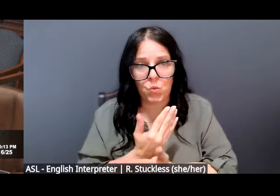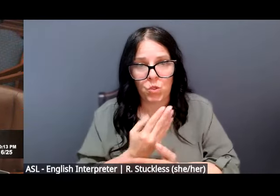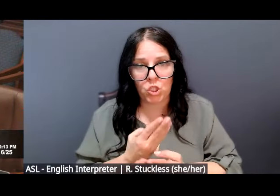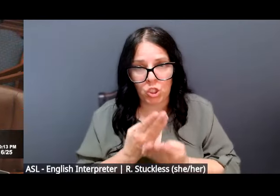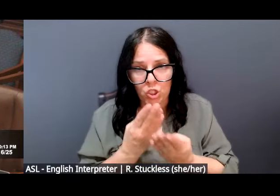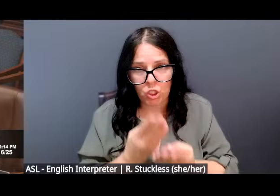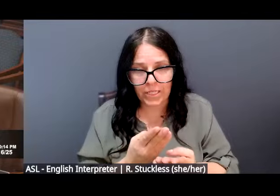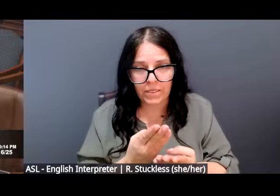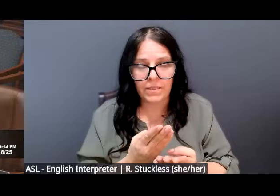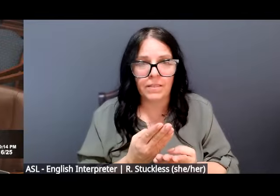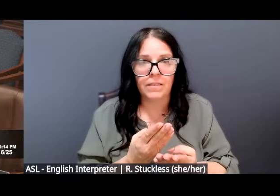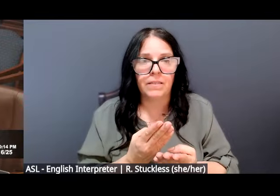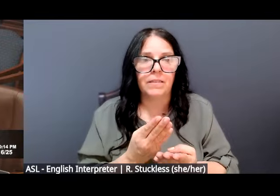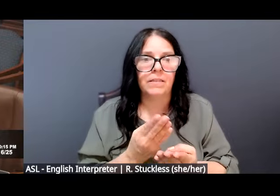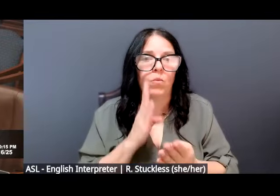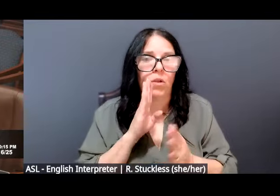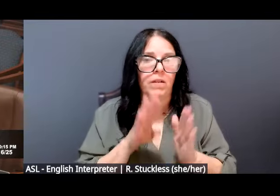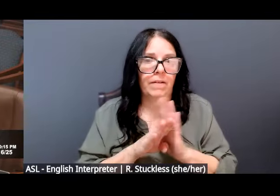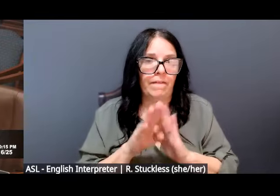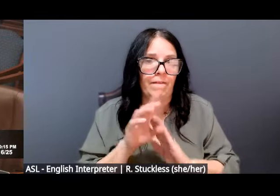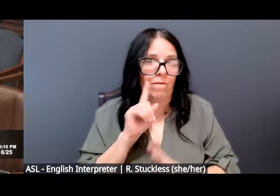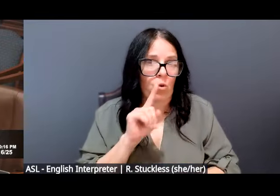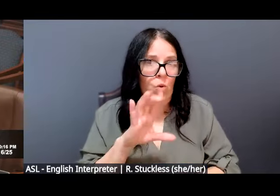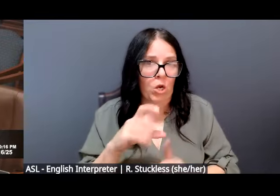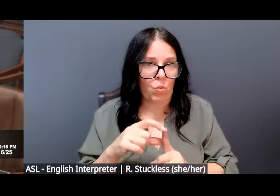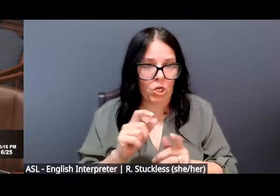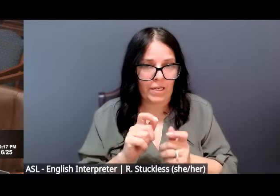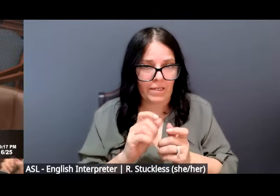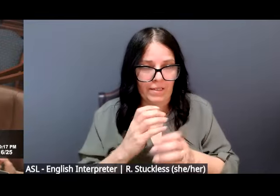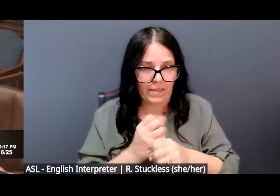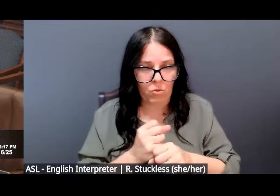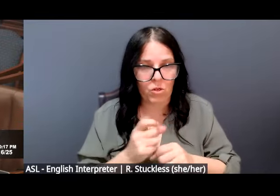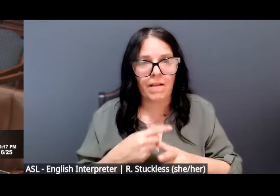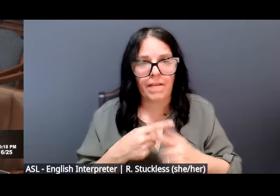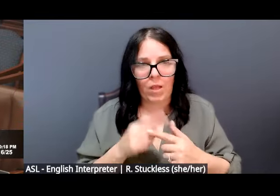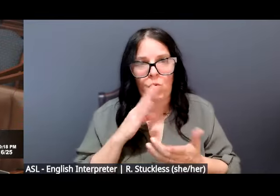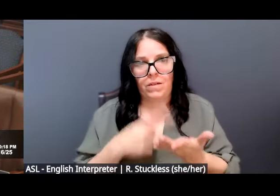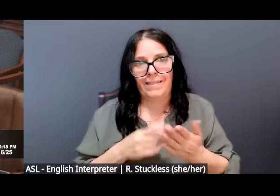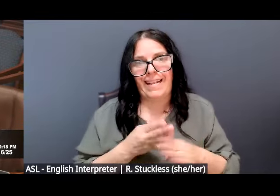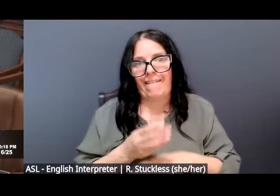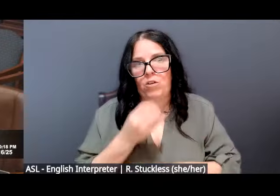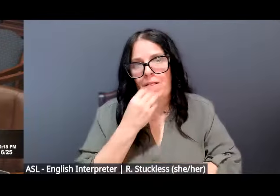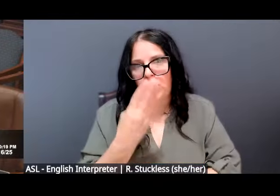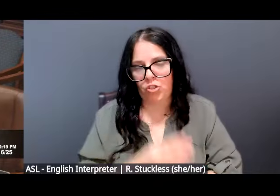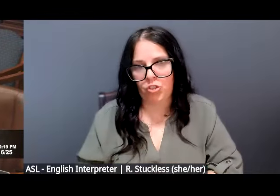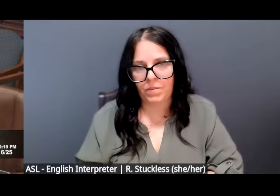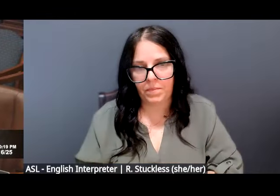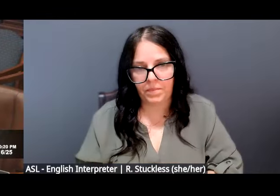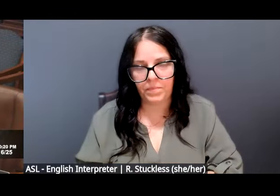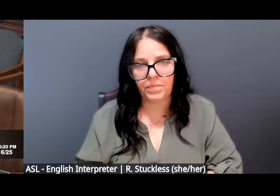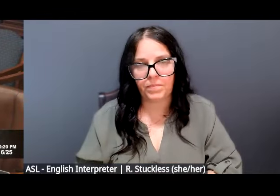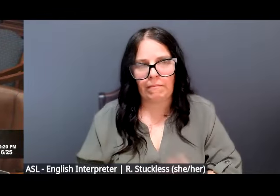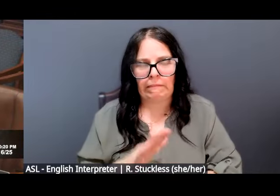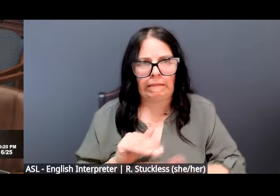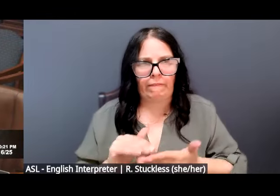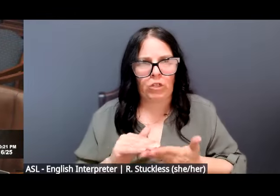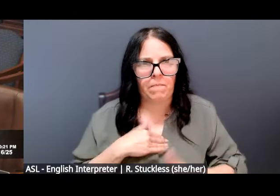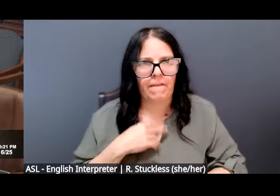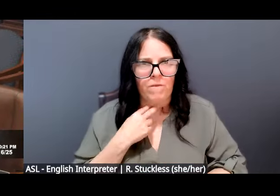together for a 100-word summary revision. And then we'll take that up when we come back from lunch. Forgive my voice. Is that